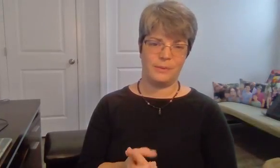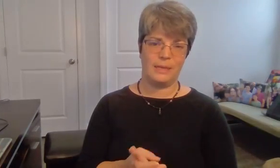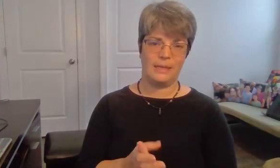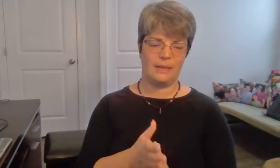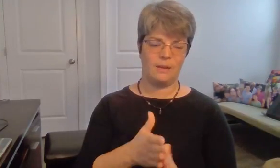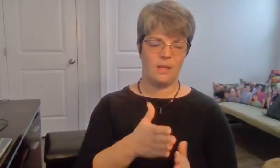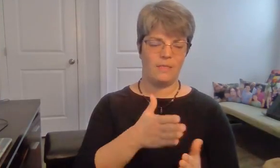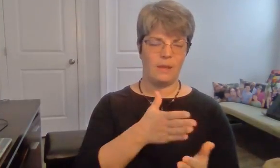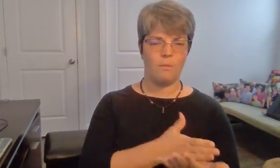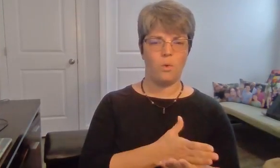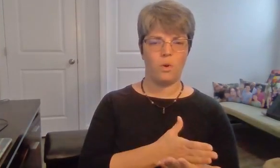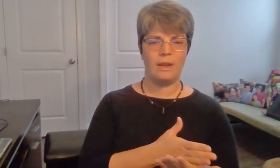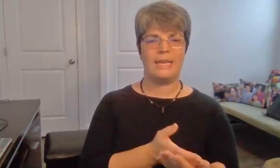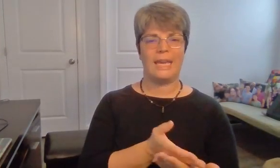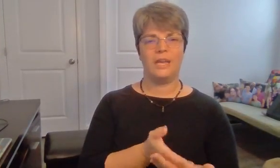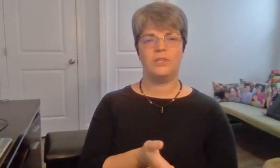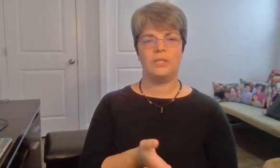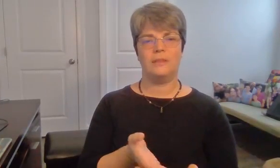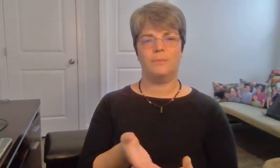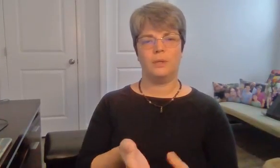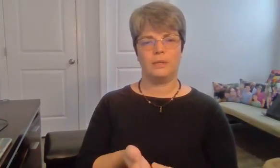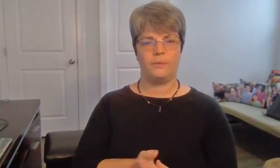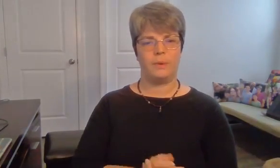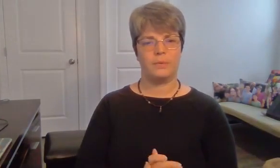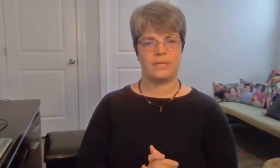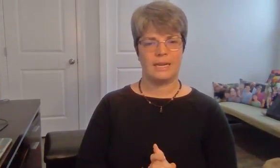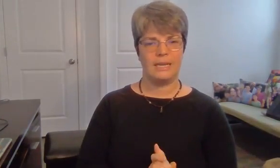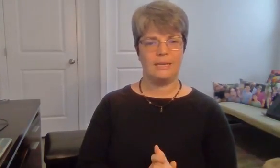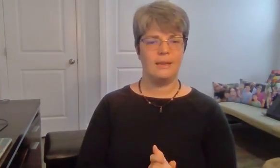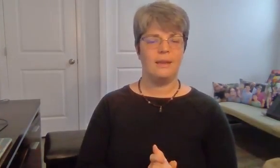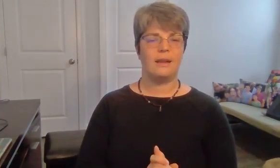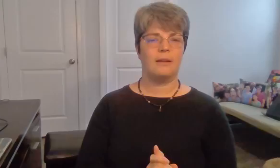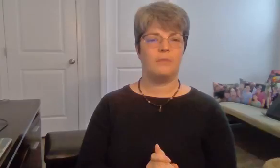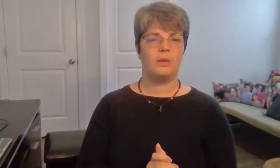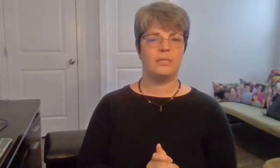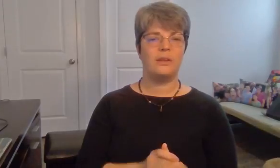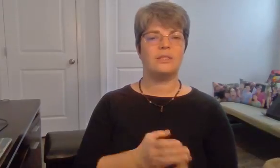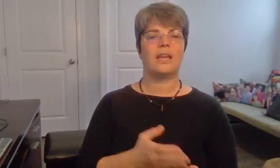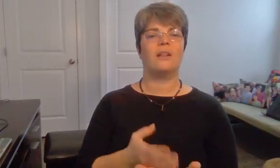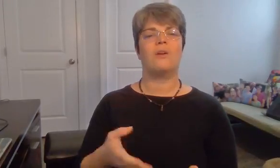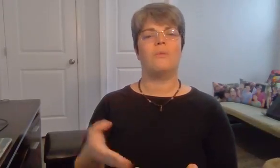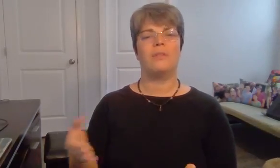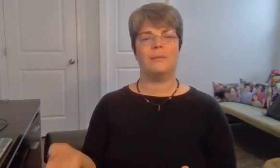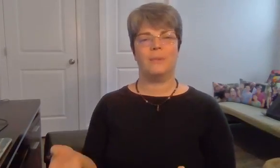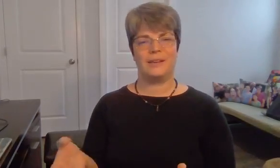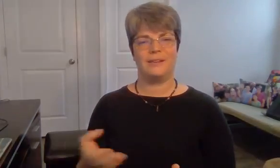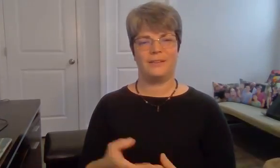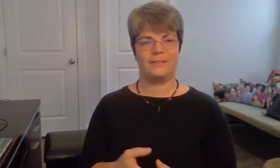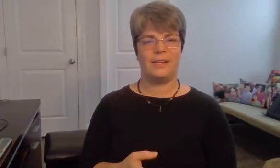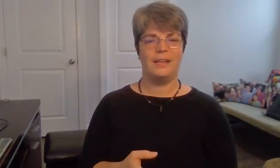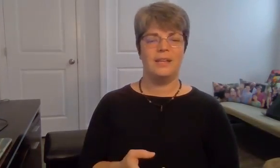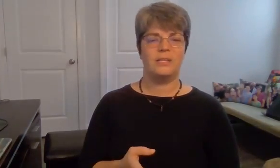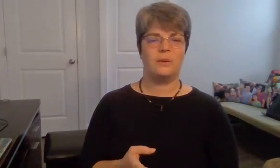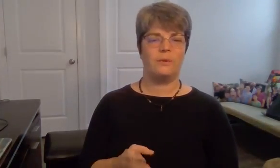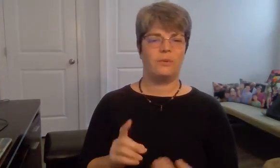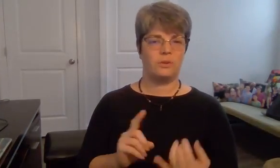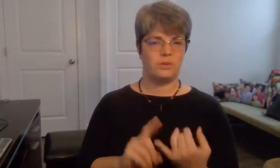read, and they were more engaged in the book if we were signing, because they could sign along with the book, right? So there's